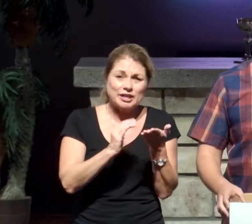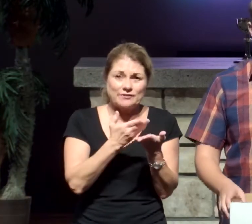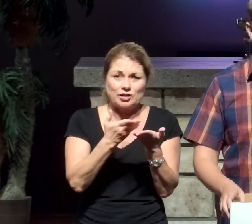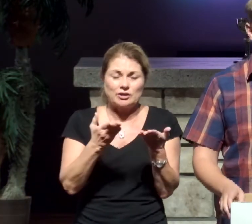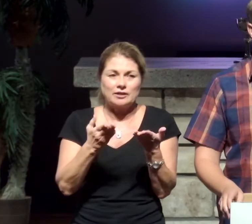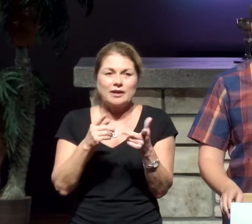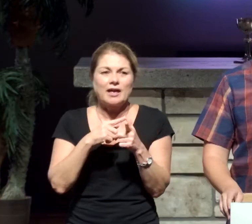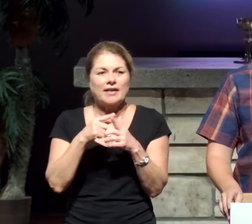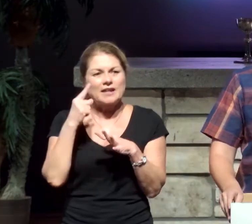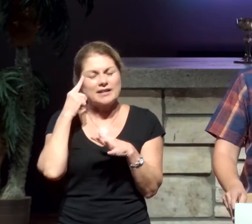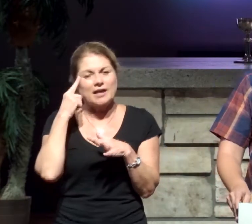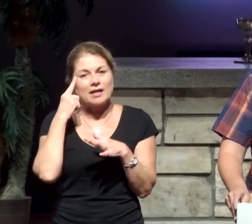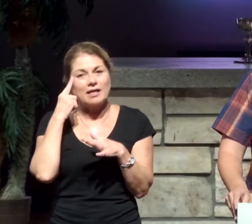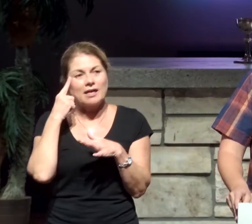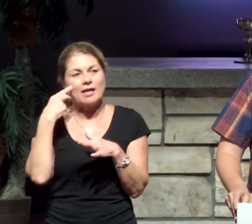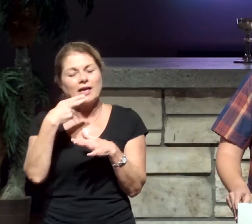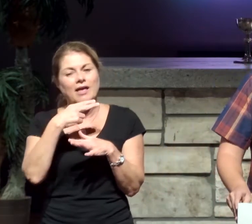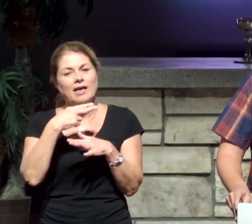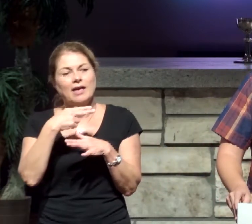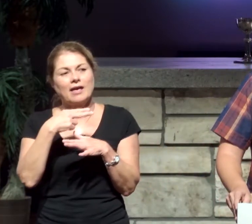And then I thought, hey, Chris,